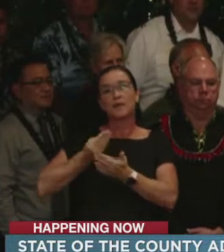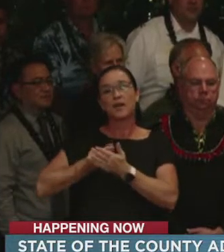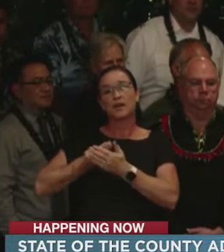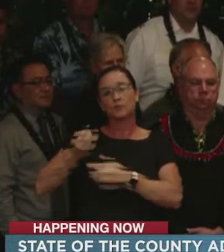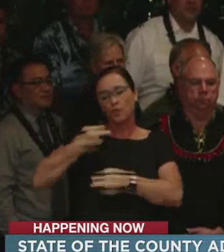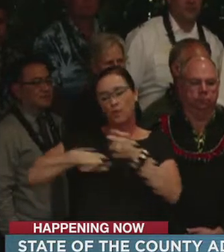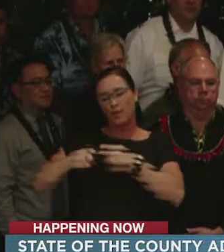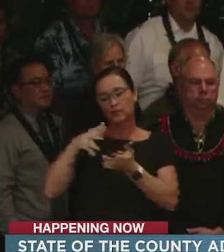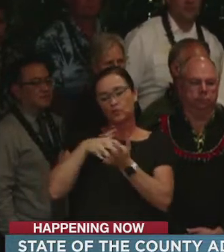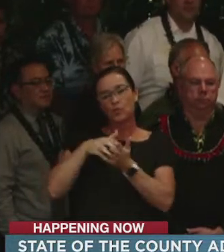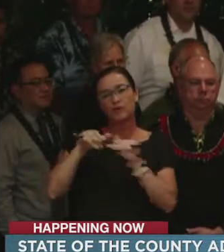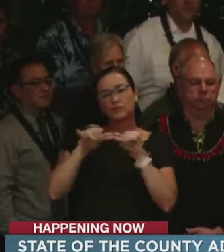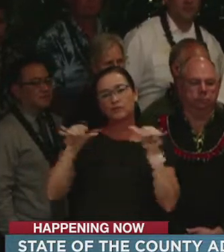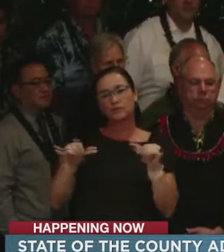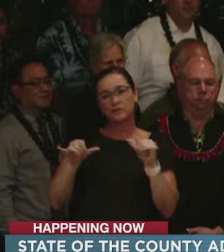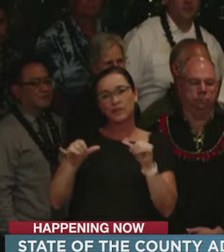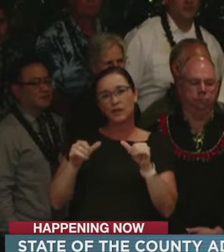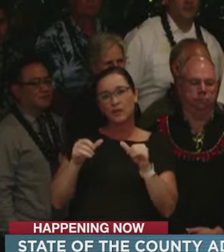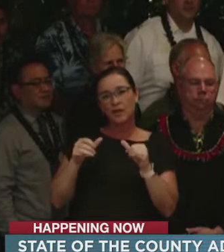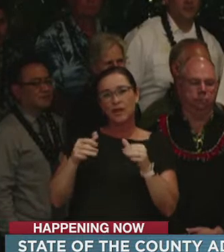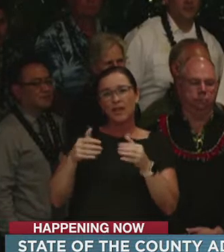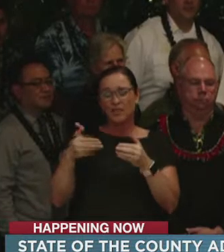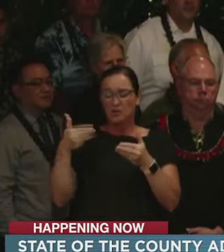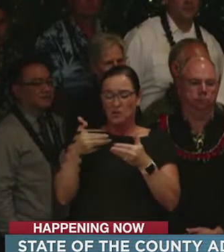systems nearing the end of their useful life.